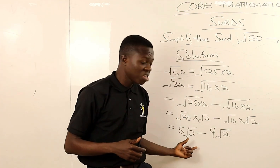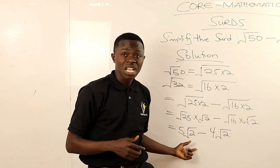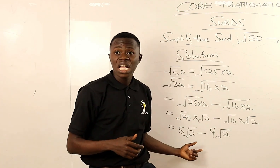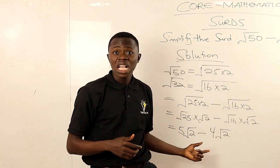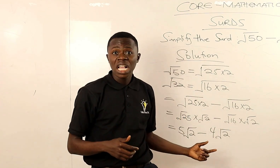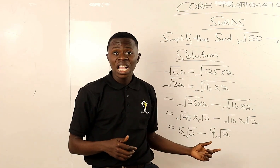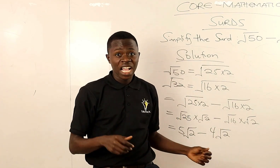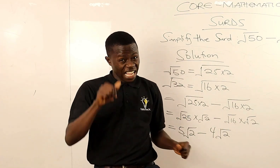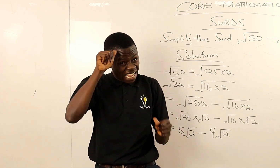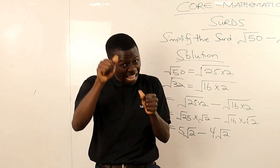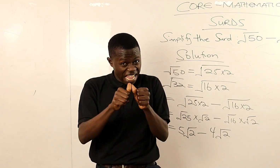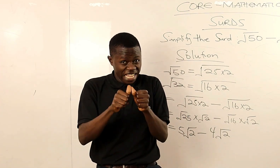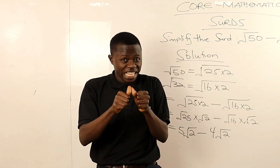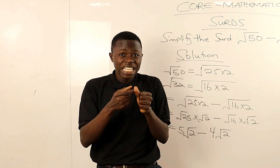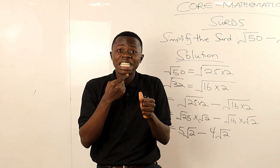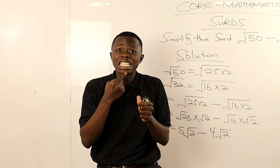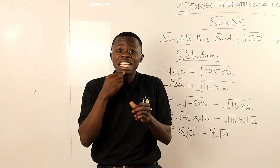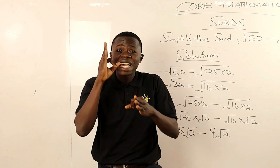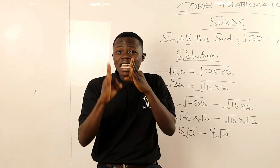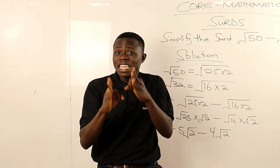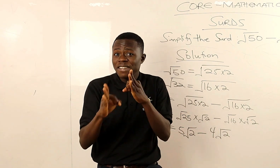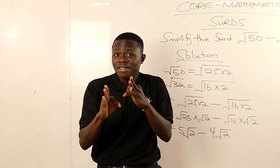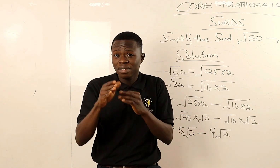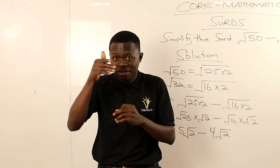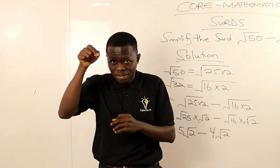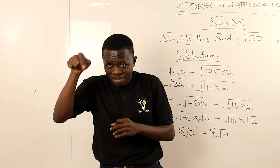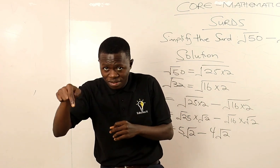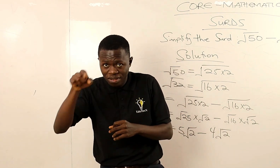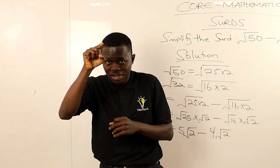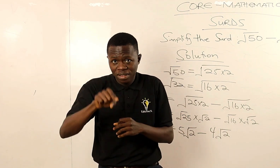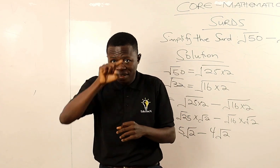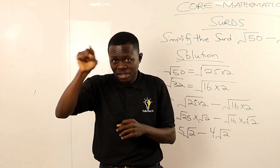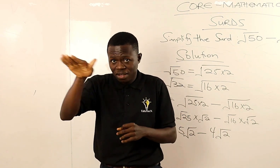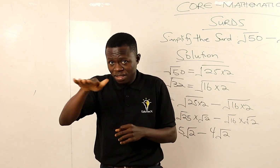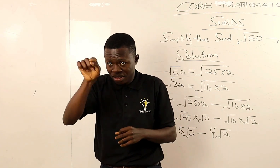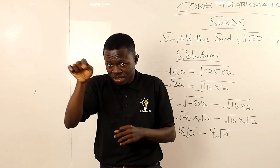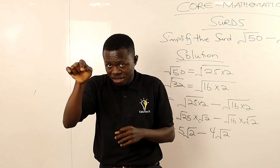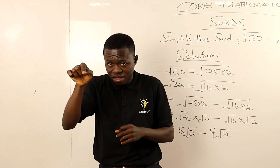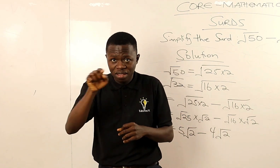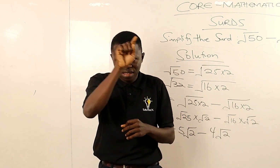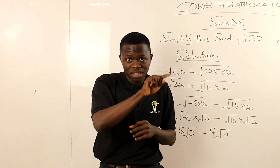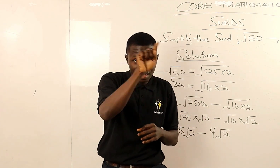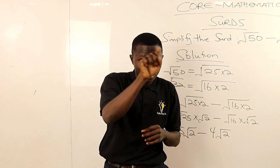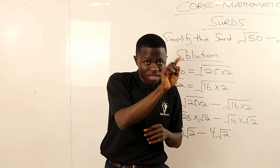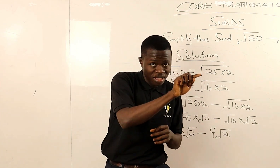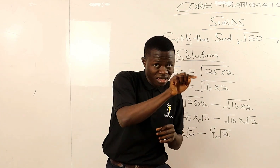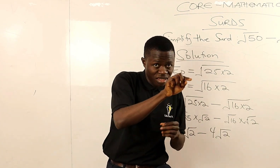Now, you see that just like in the previous example, we have a subtraction of